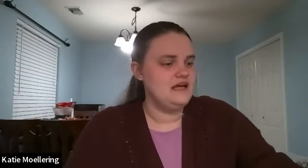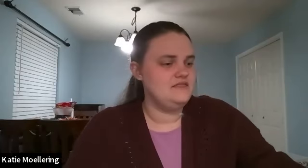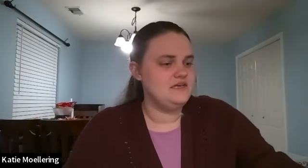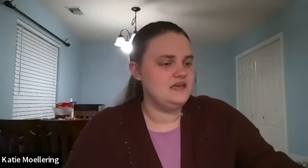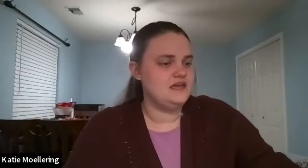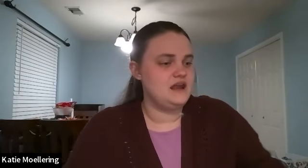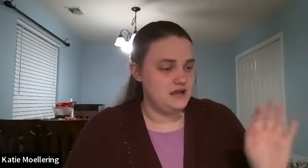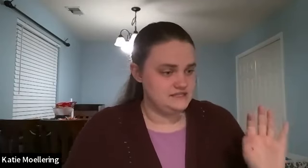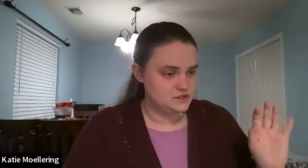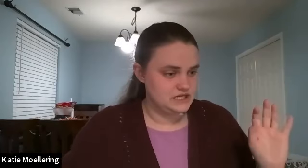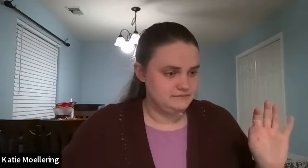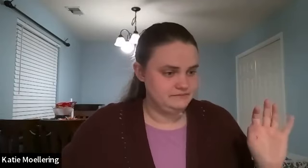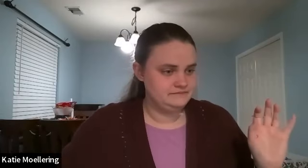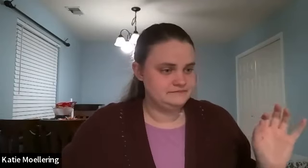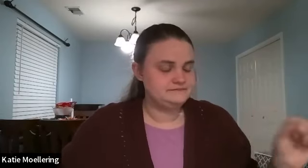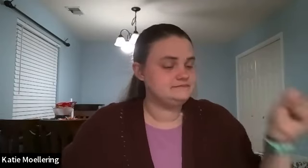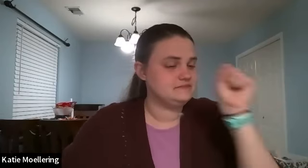And then ice cream.